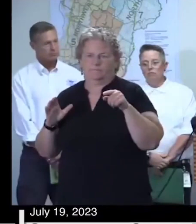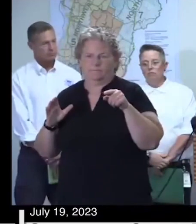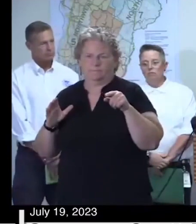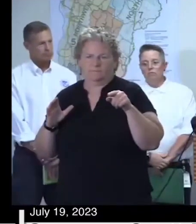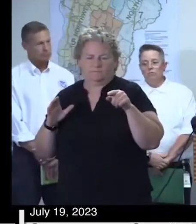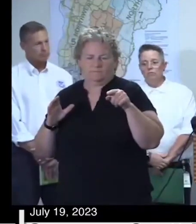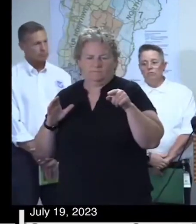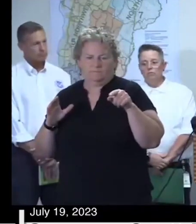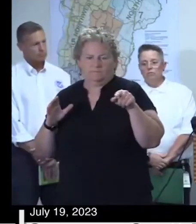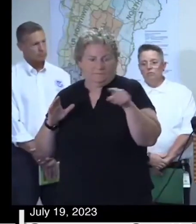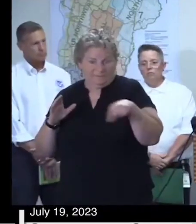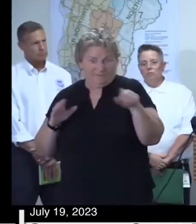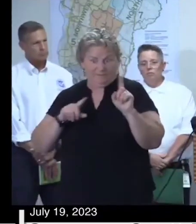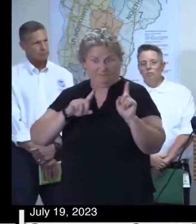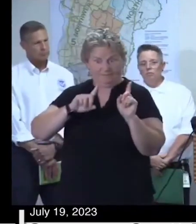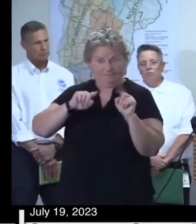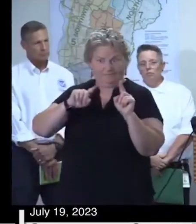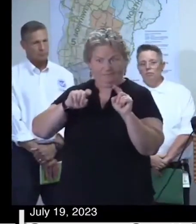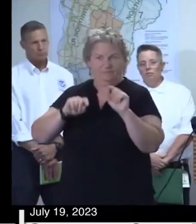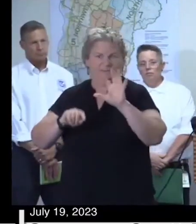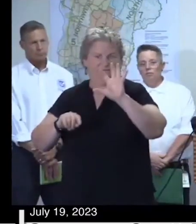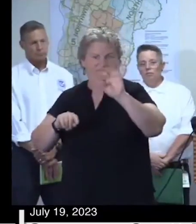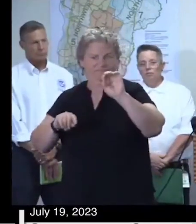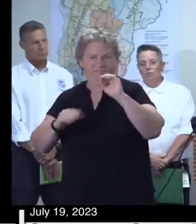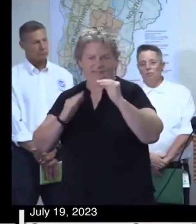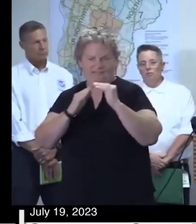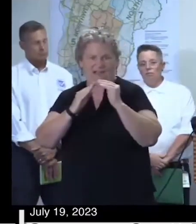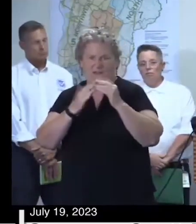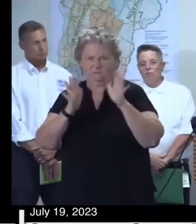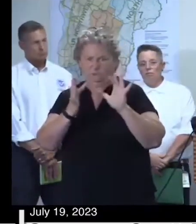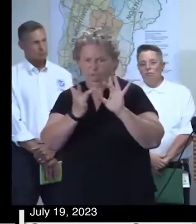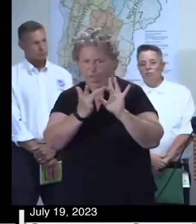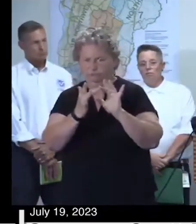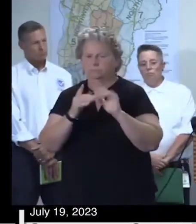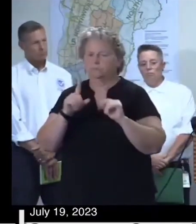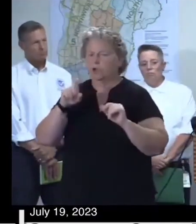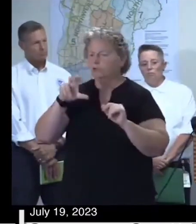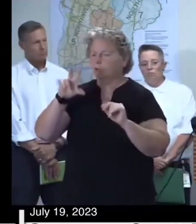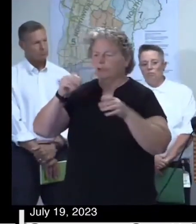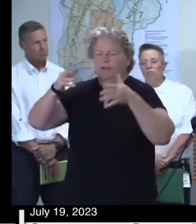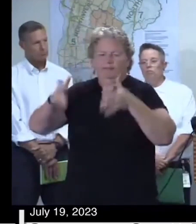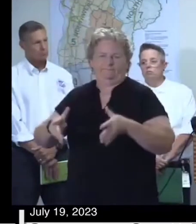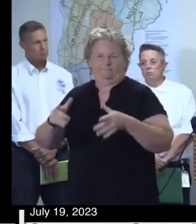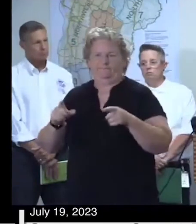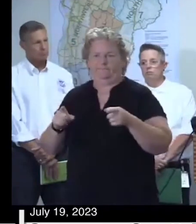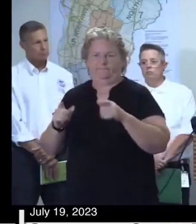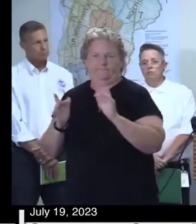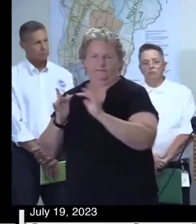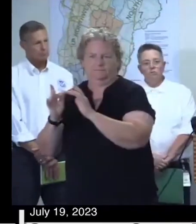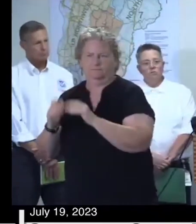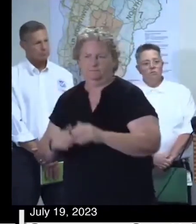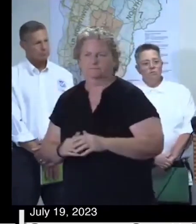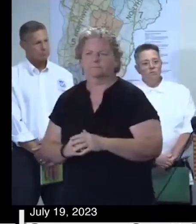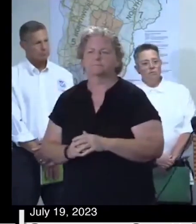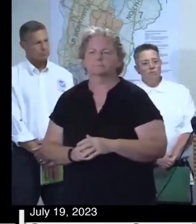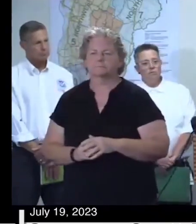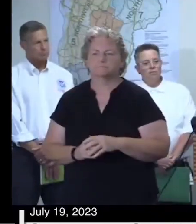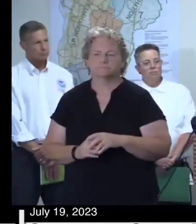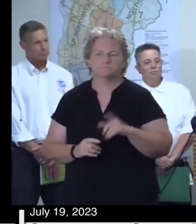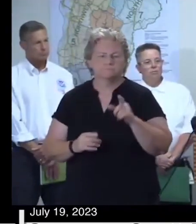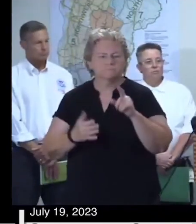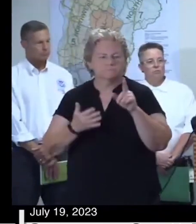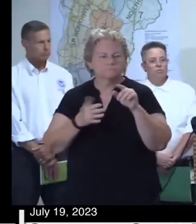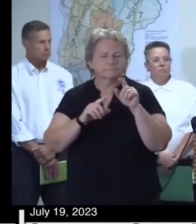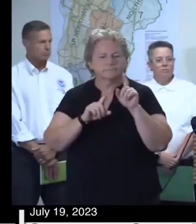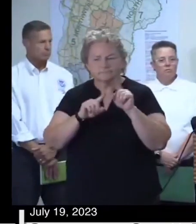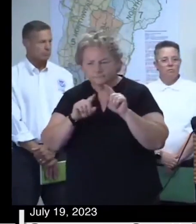weekend. They've had some revisits for some of the hardest hit towns. But I think that answers your question. Basically, a little over 100 is what's working right